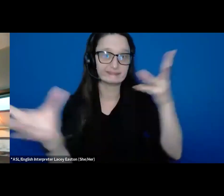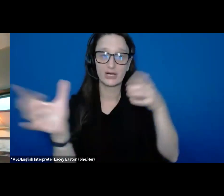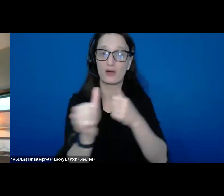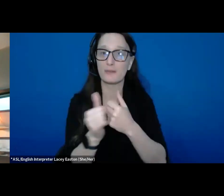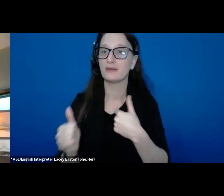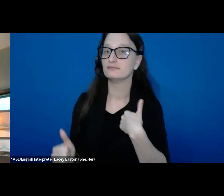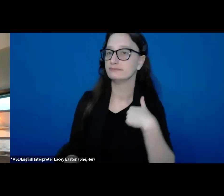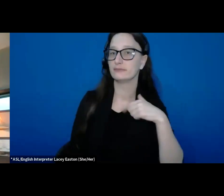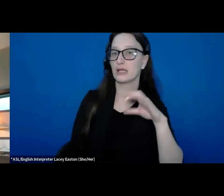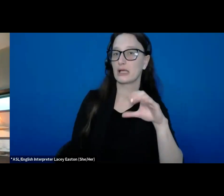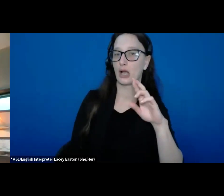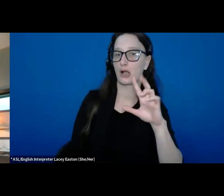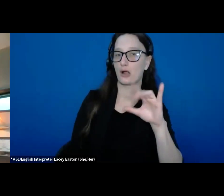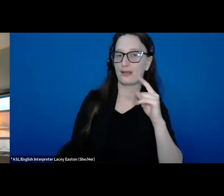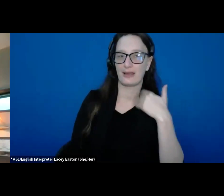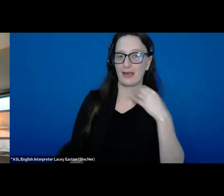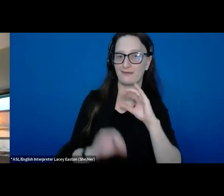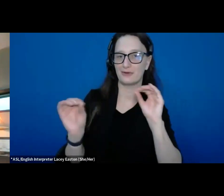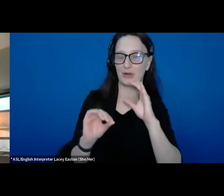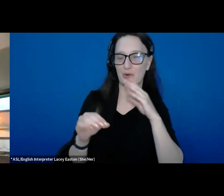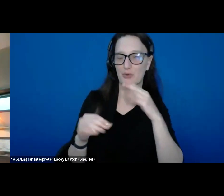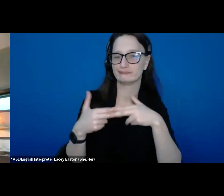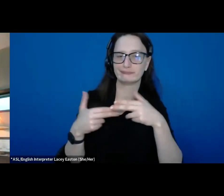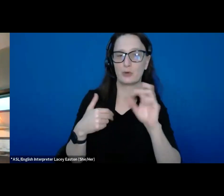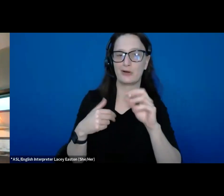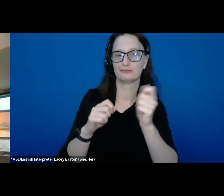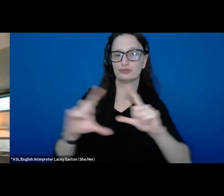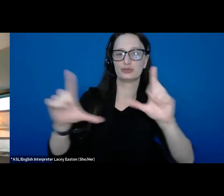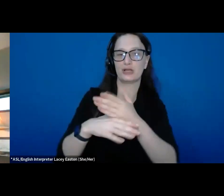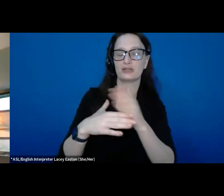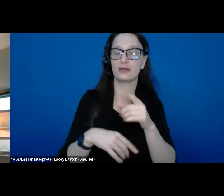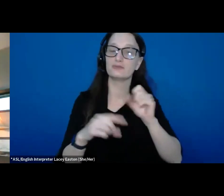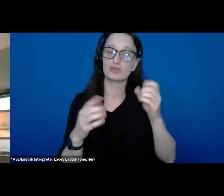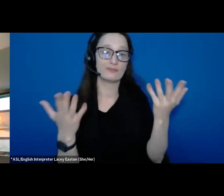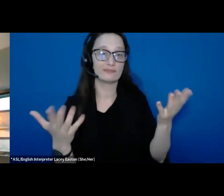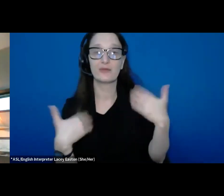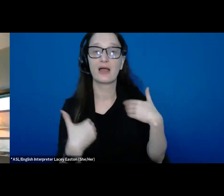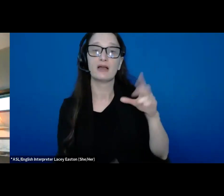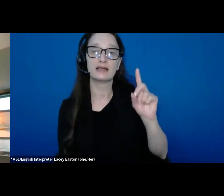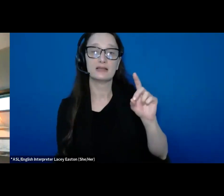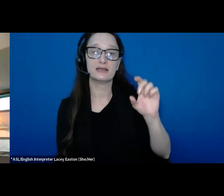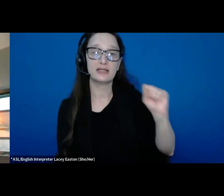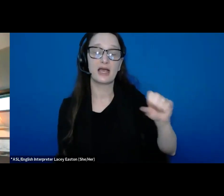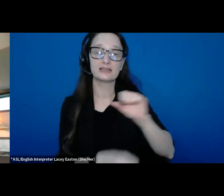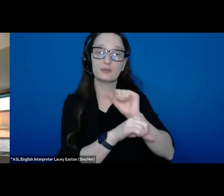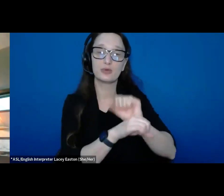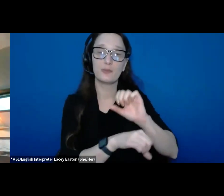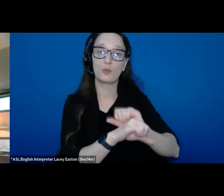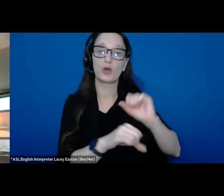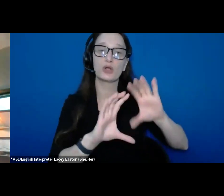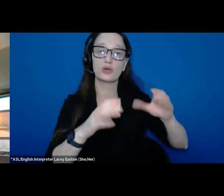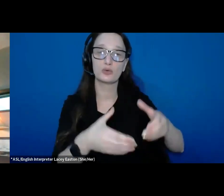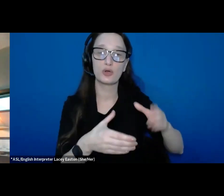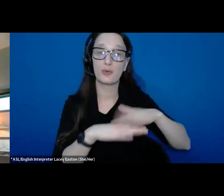anything to screen share either, but so we had the DDS employment work group on Monday. The